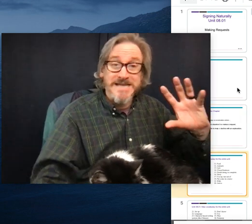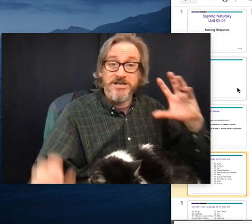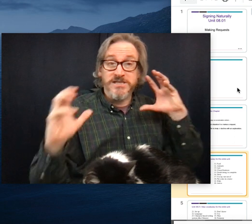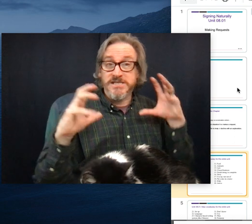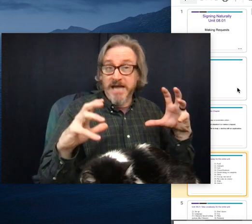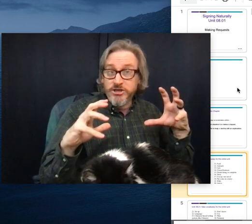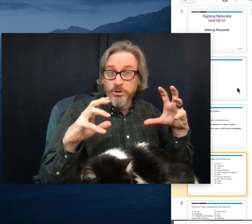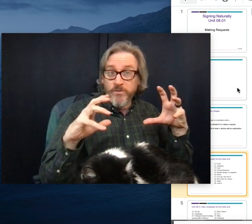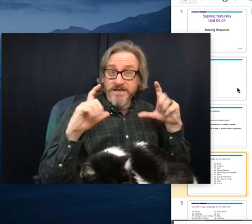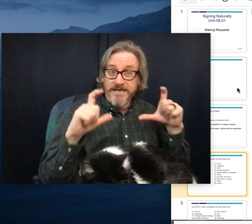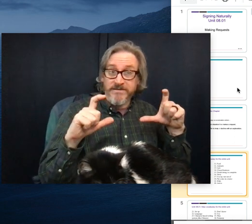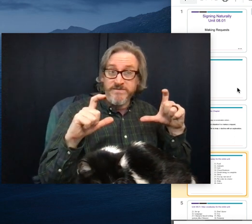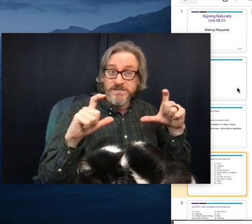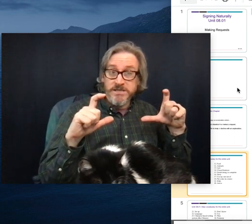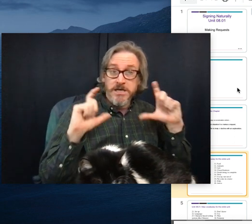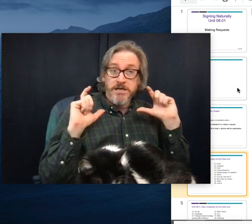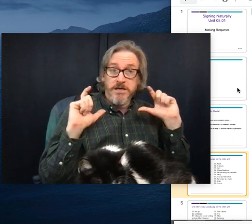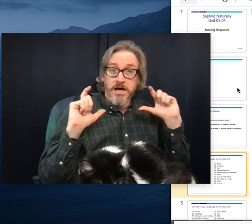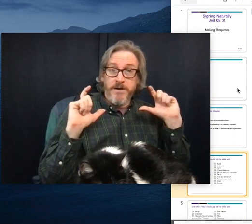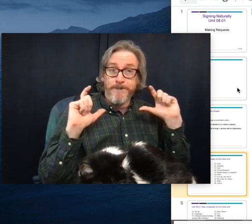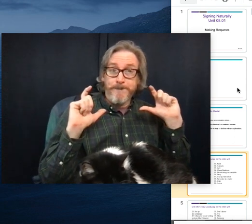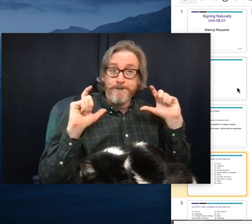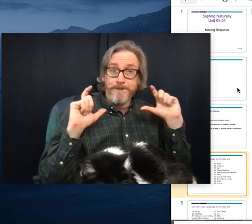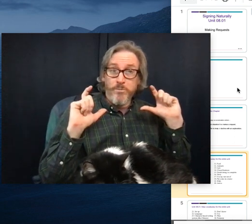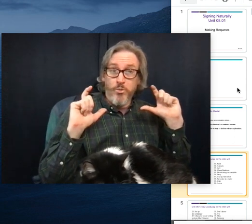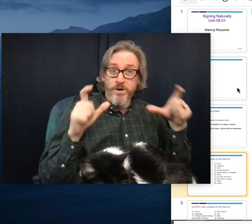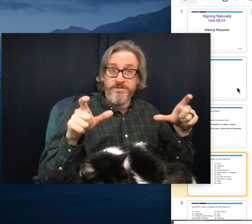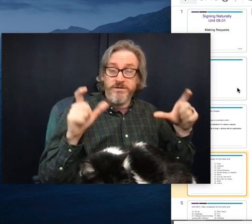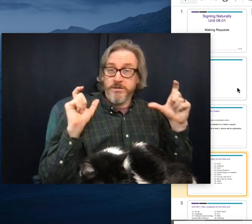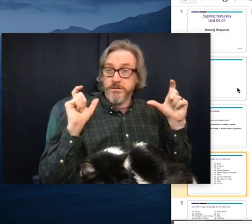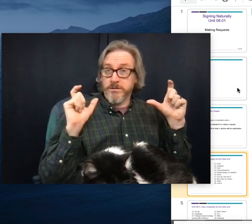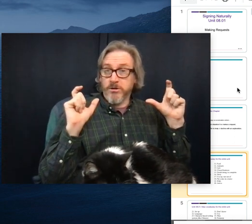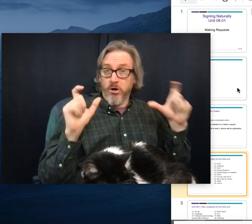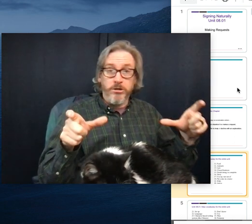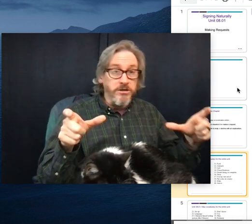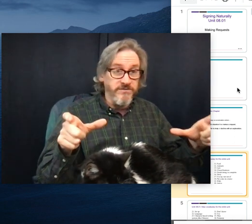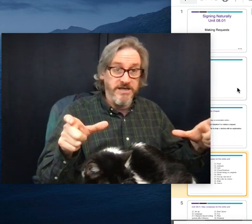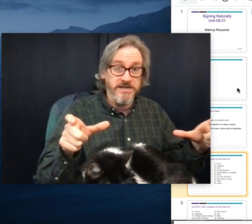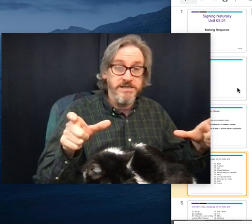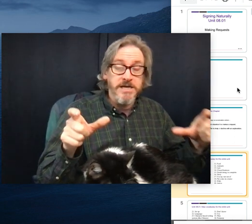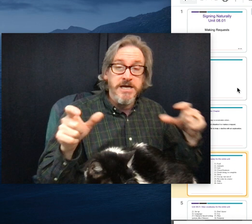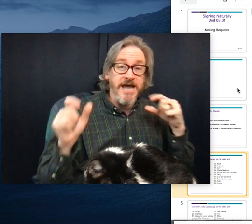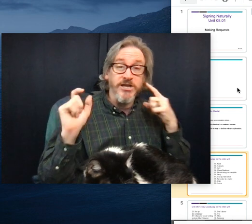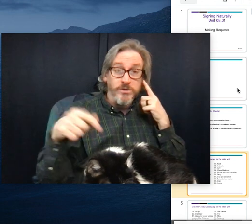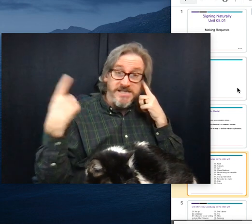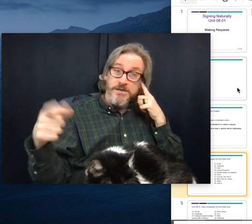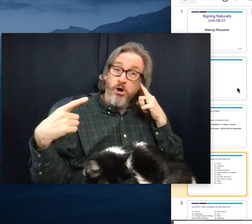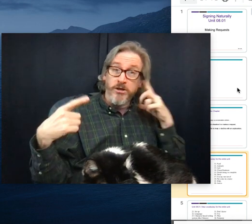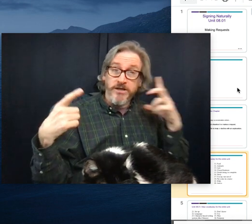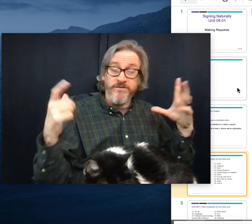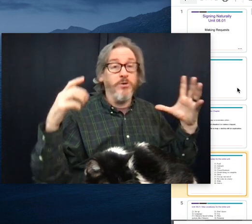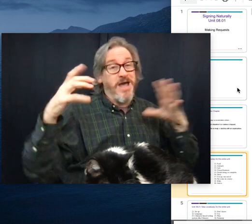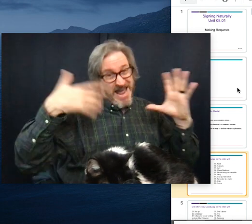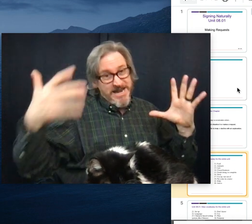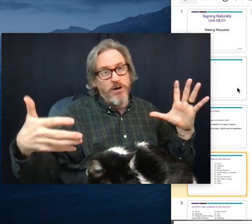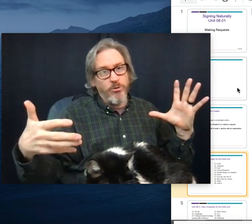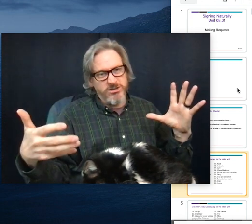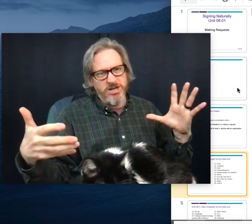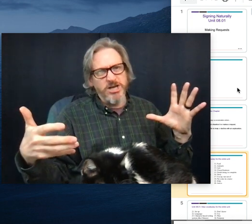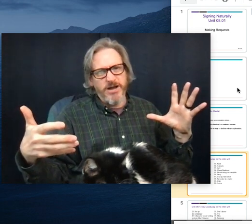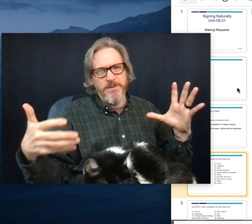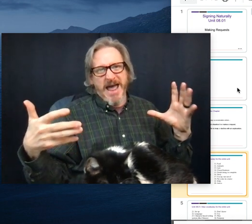will attach the slideshow of the GIFs with all of these, and you will see them all in the video, and